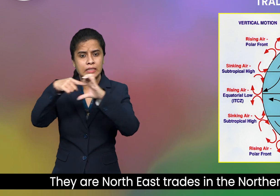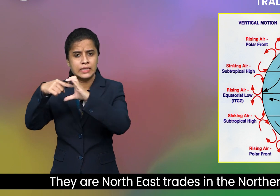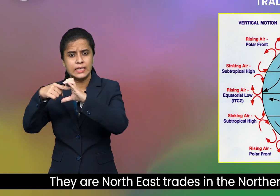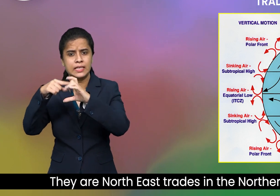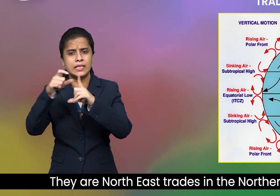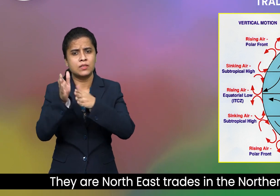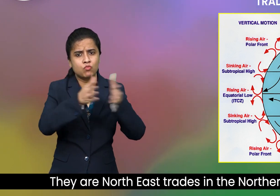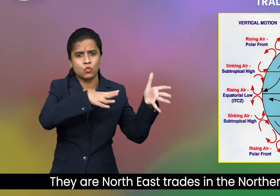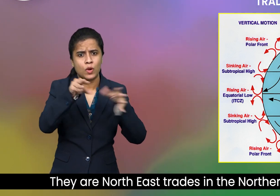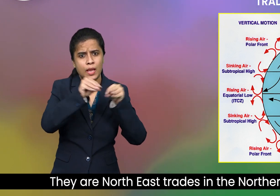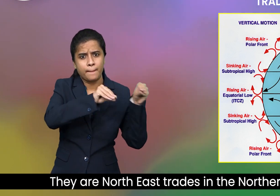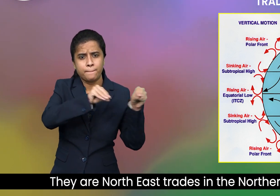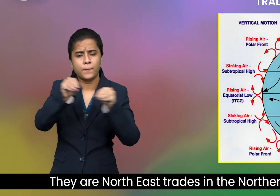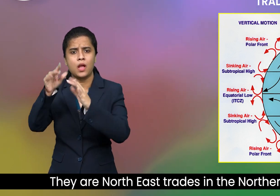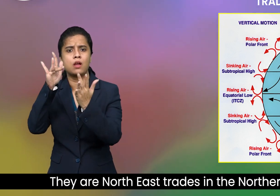northern hemisphere